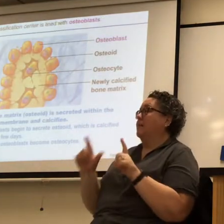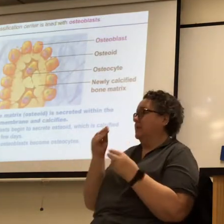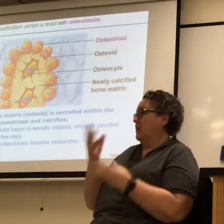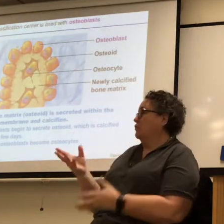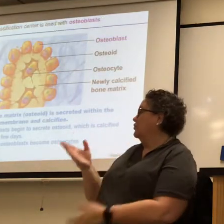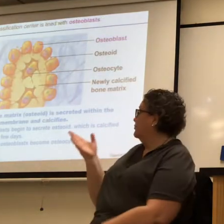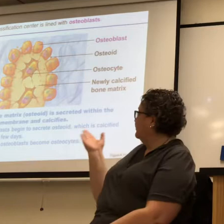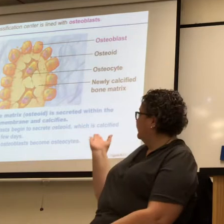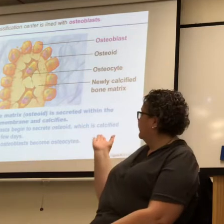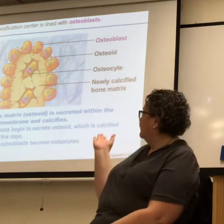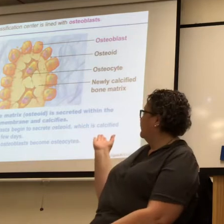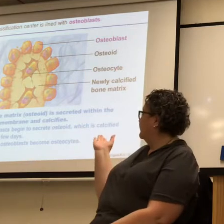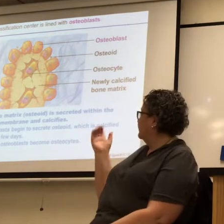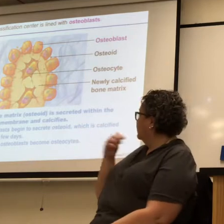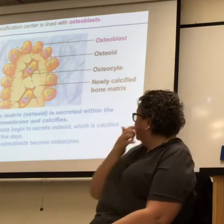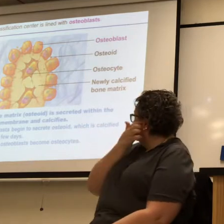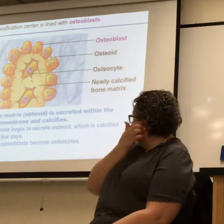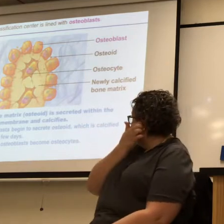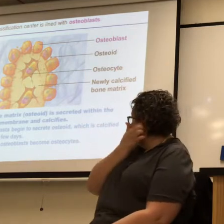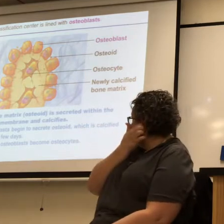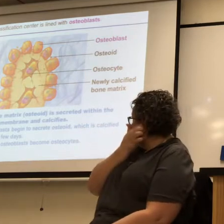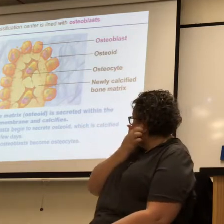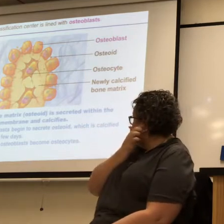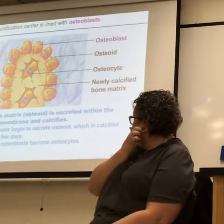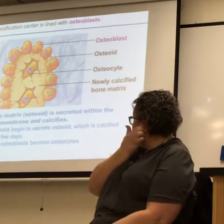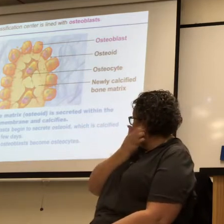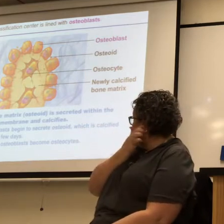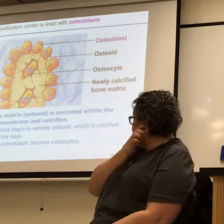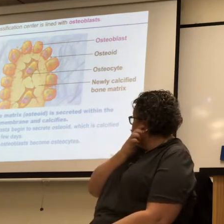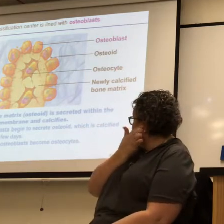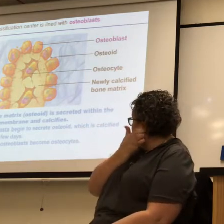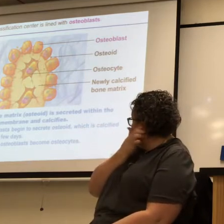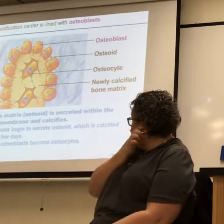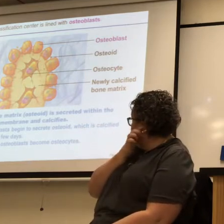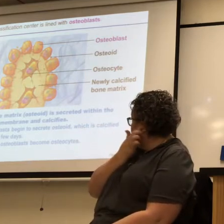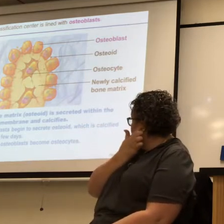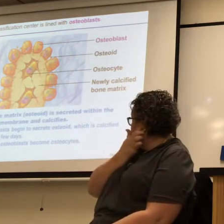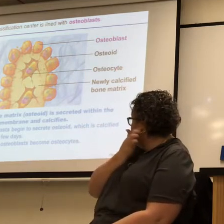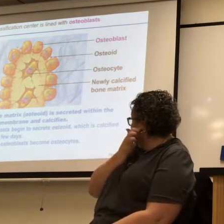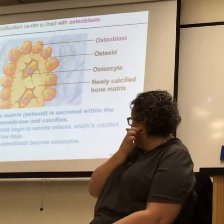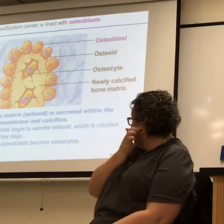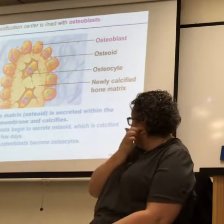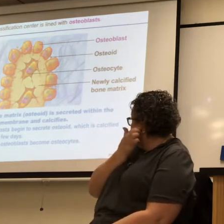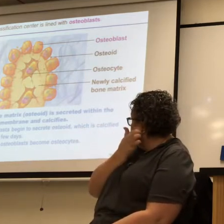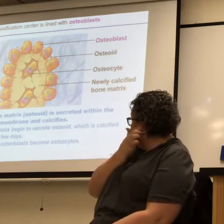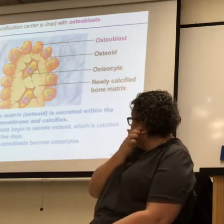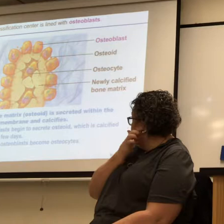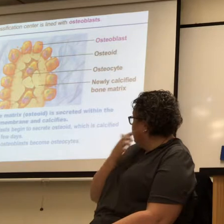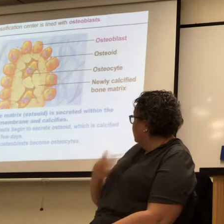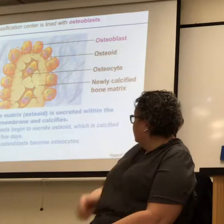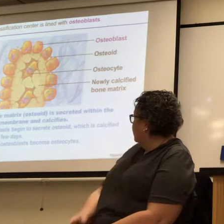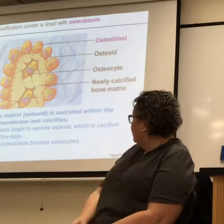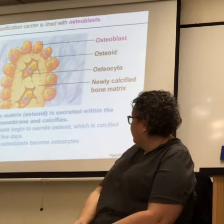matrix, osteoid, is secreted within the fibrous membrane and calcifies. That's what you see there.